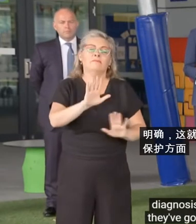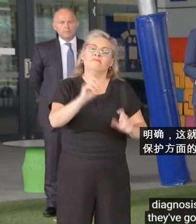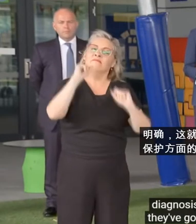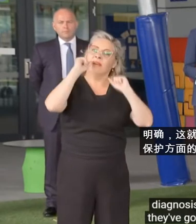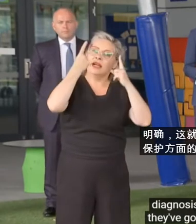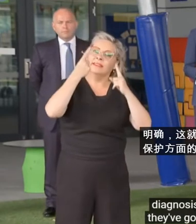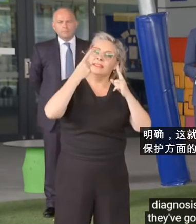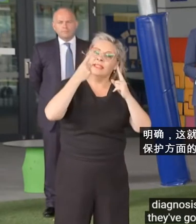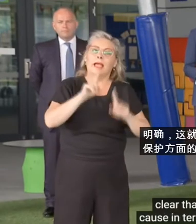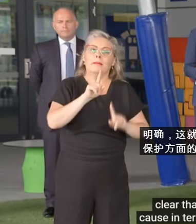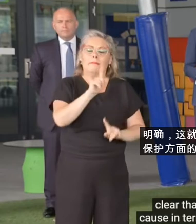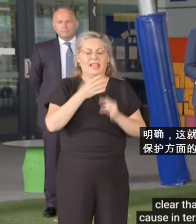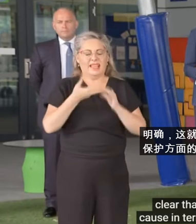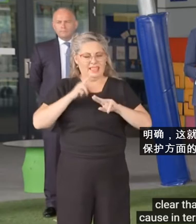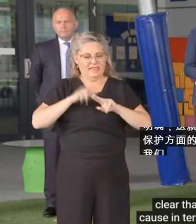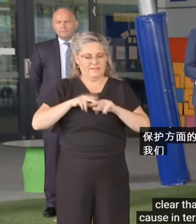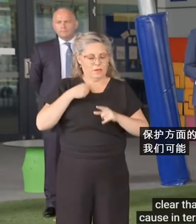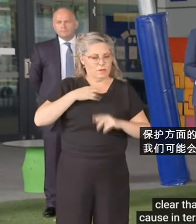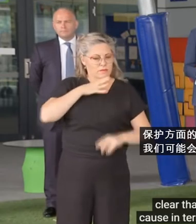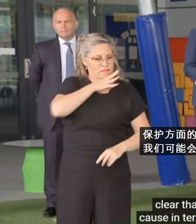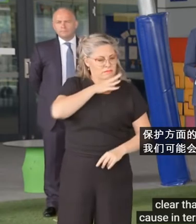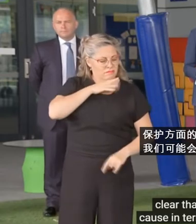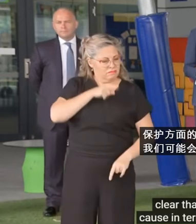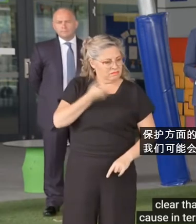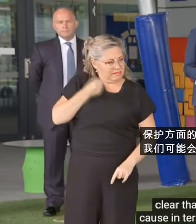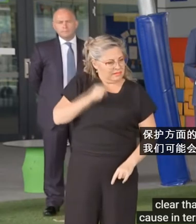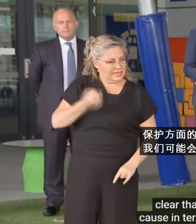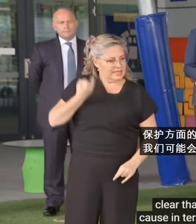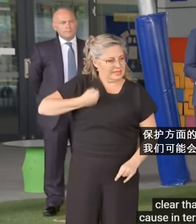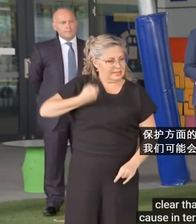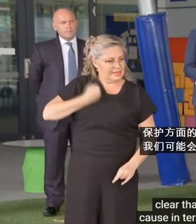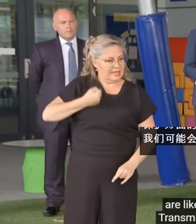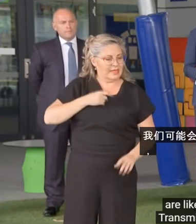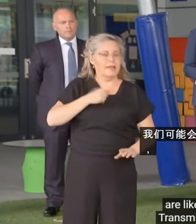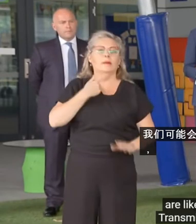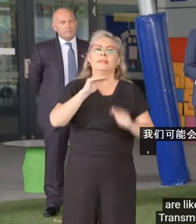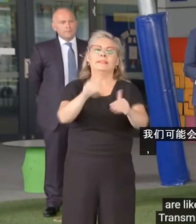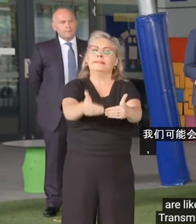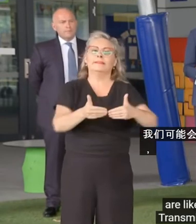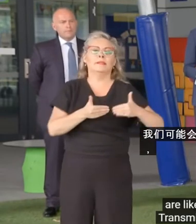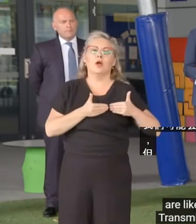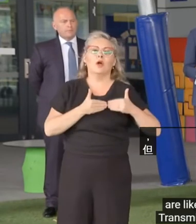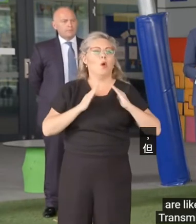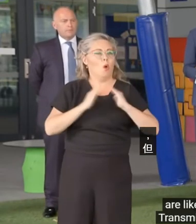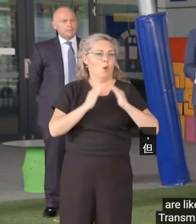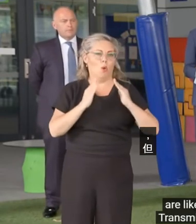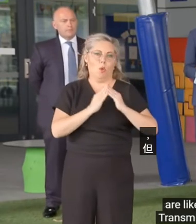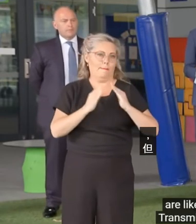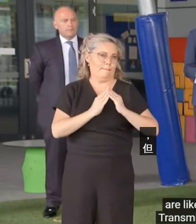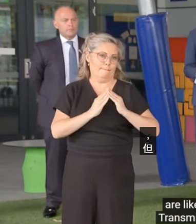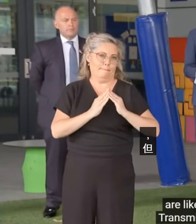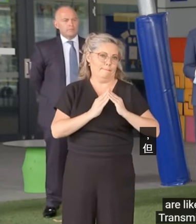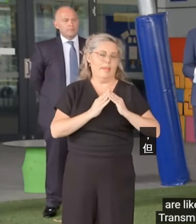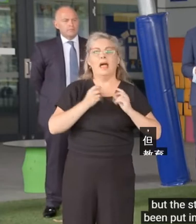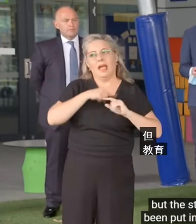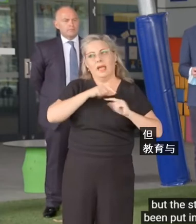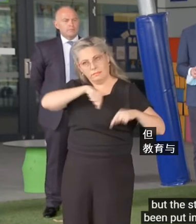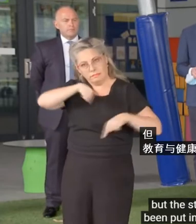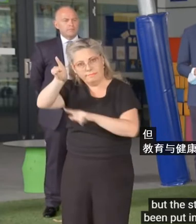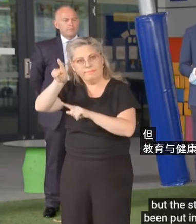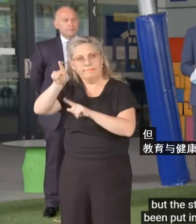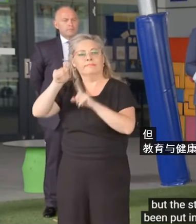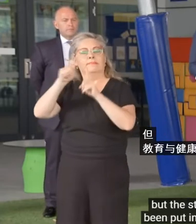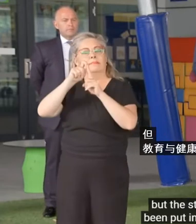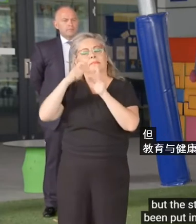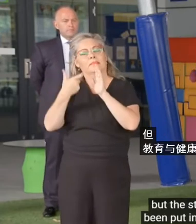In terms of we are likely to see some transmission in schools, but the strategies that have been put in place